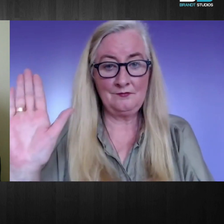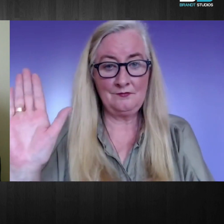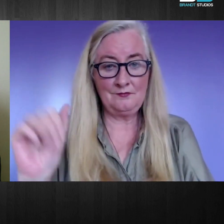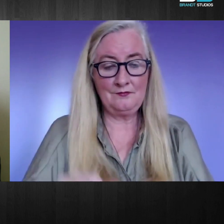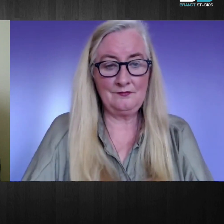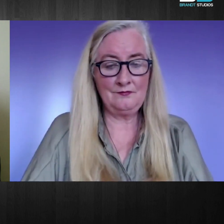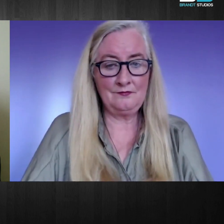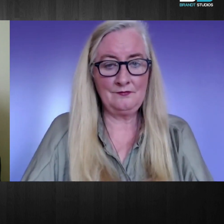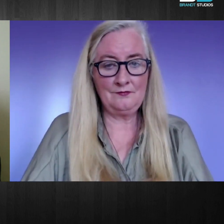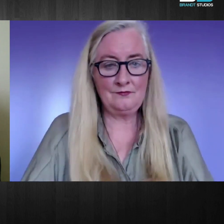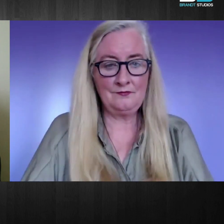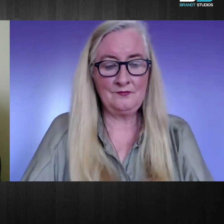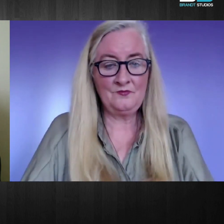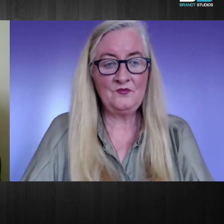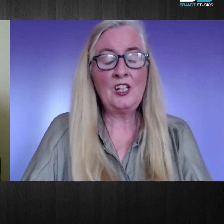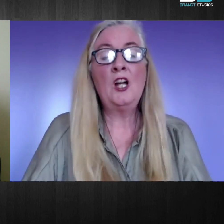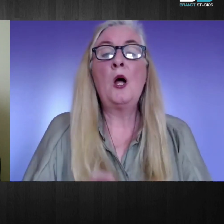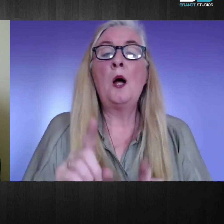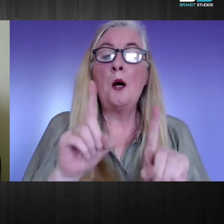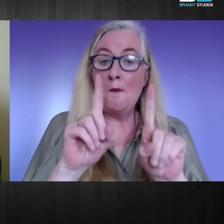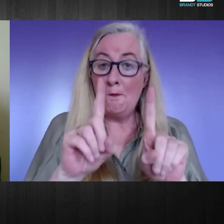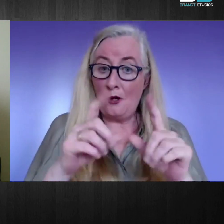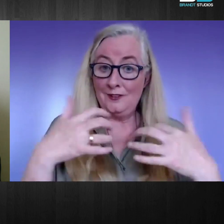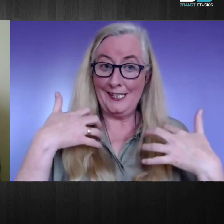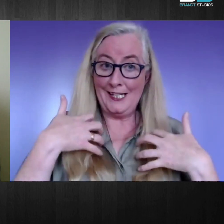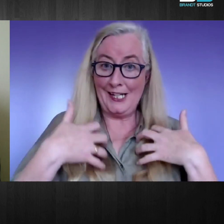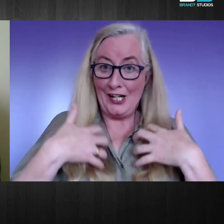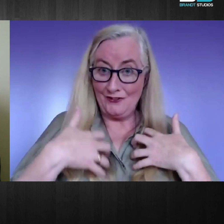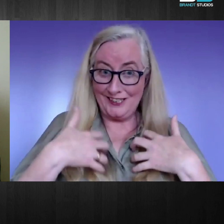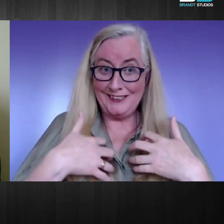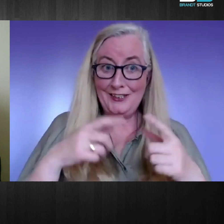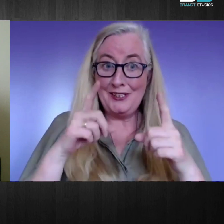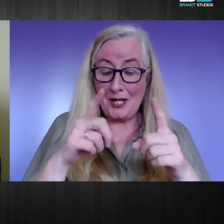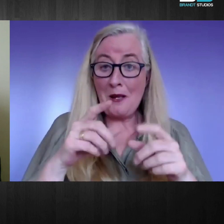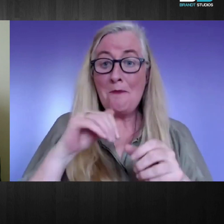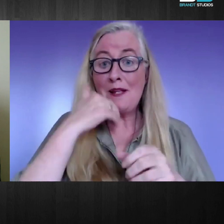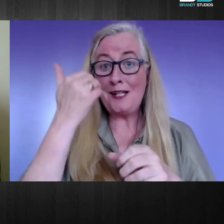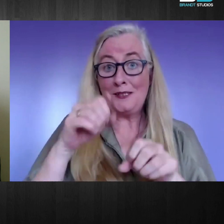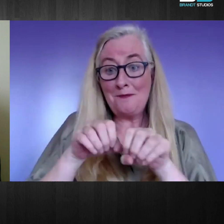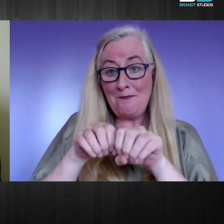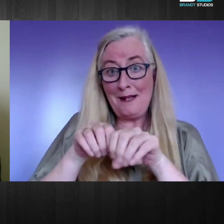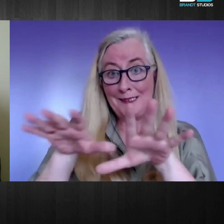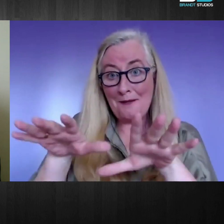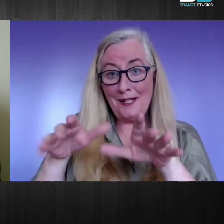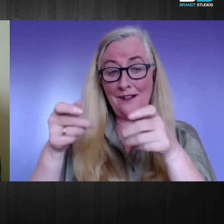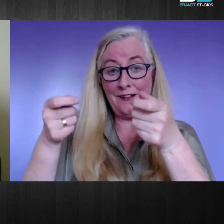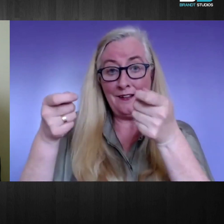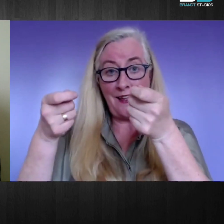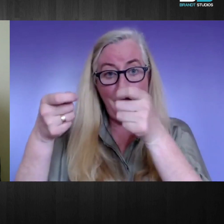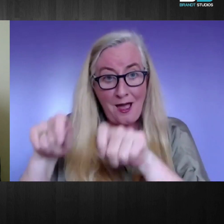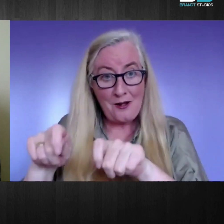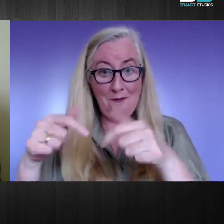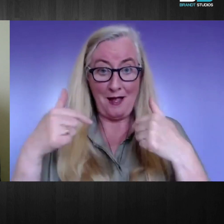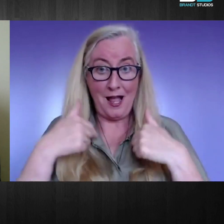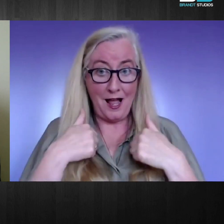But it's interesting. If there's been one good side to this pandemic and all the being locked up, I've been reading constantly. Things I've been wanting to read for ages, and I just